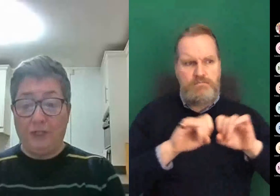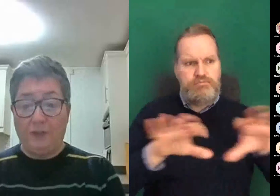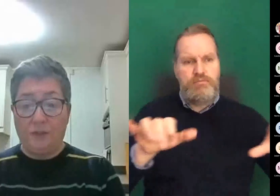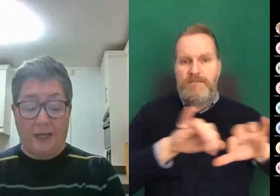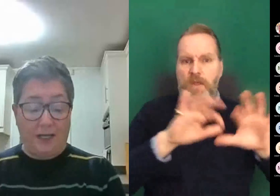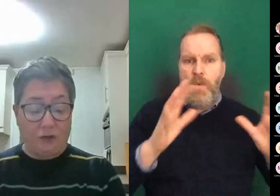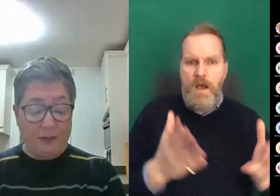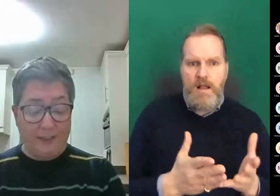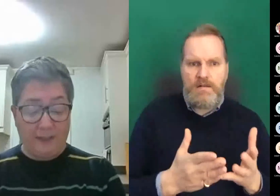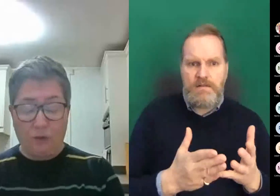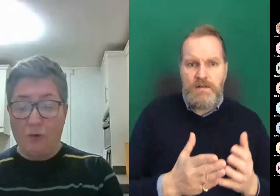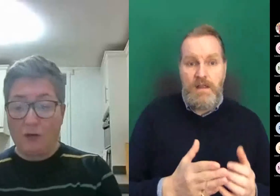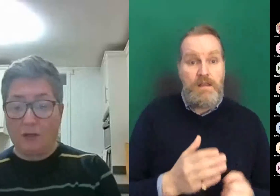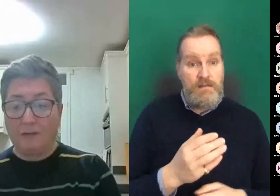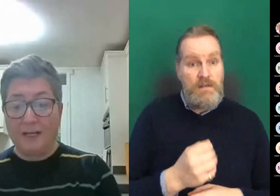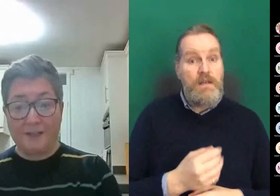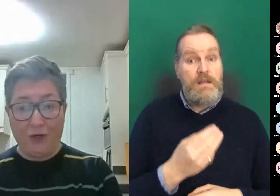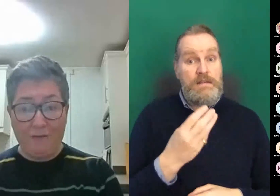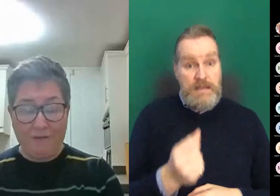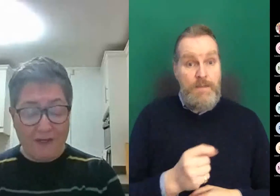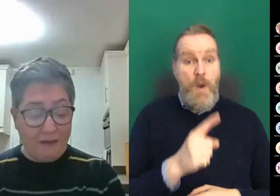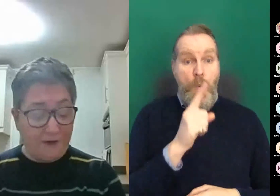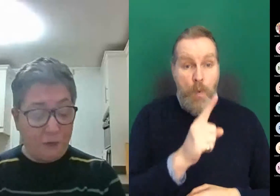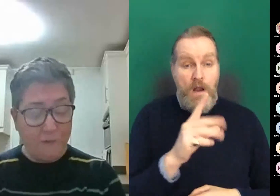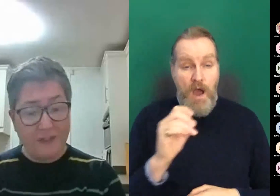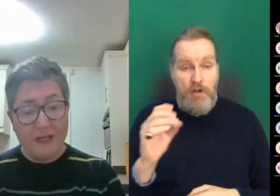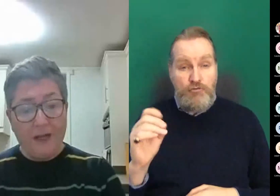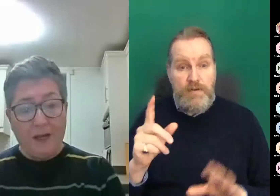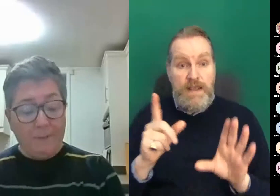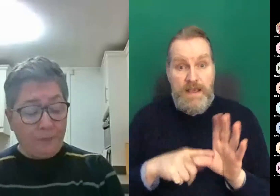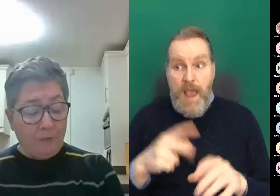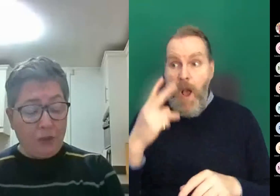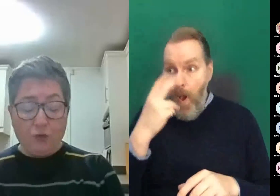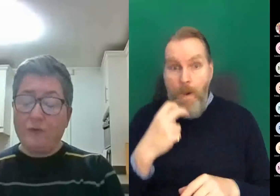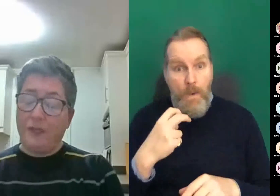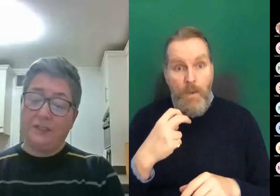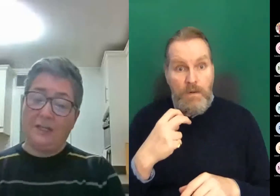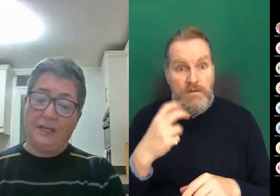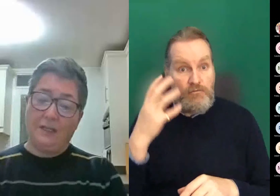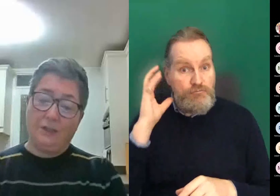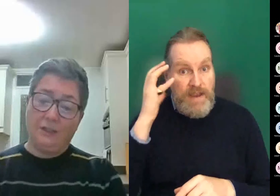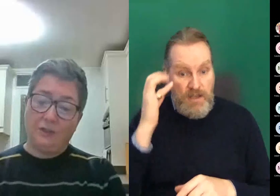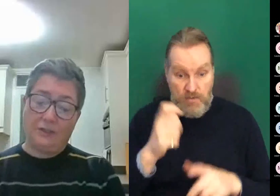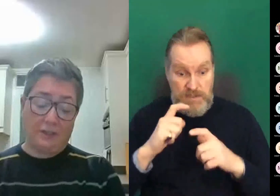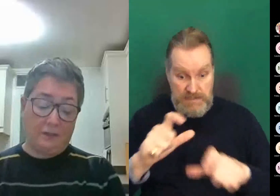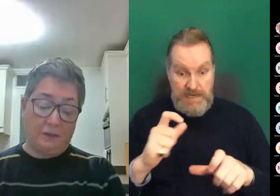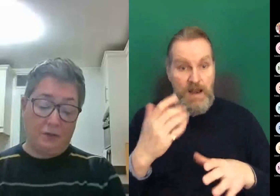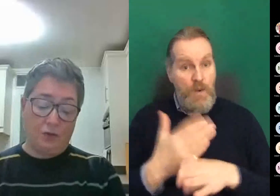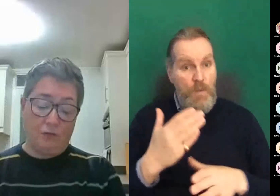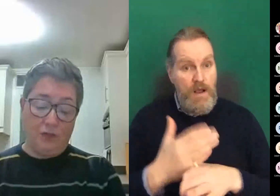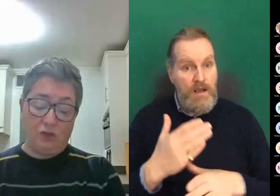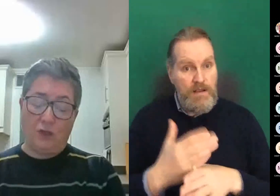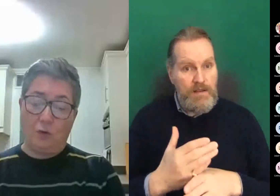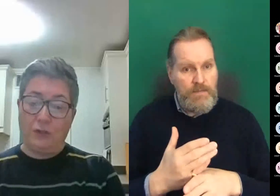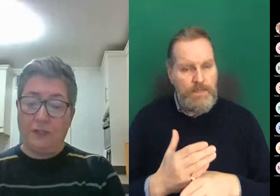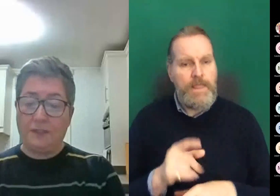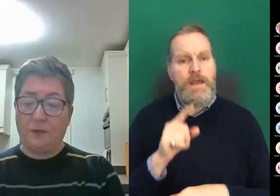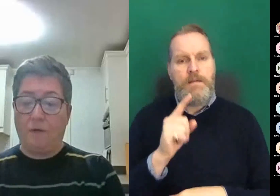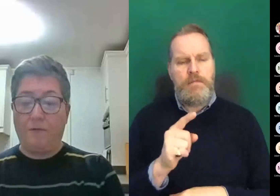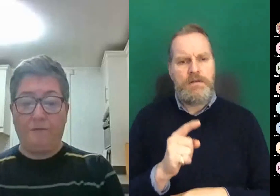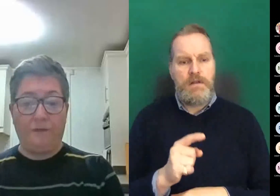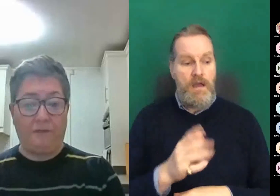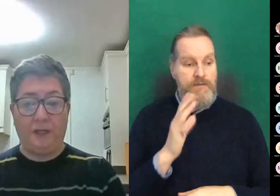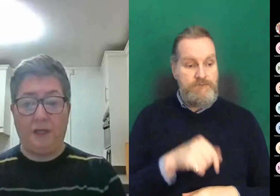Some 100-year-old radios actually still work. That's if you can find the valves. But it took 38 years to reach